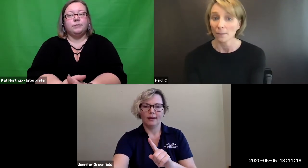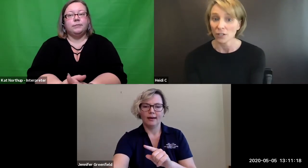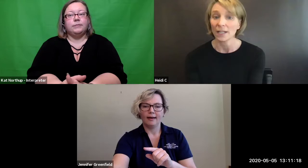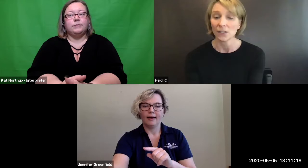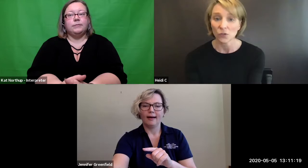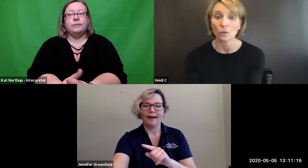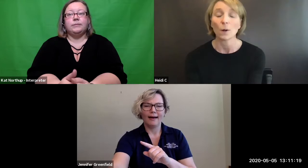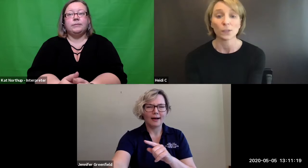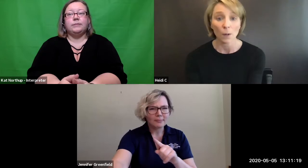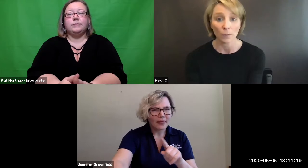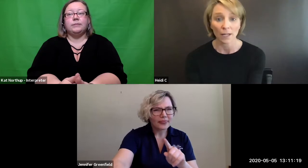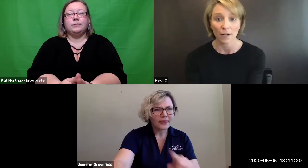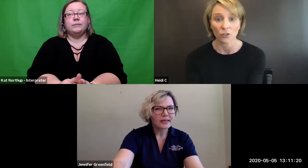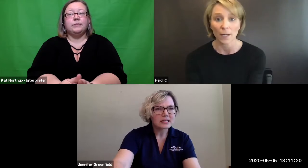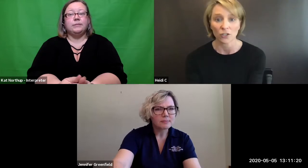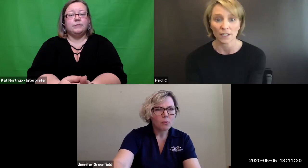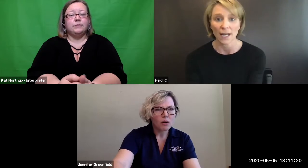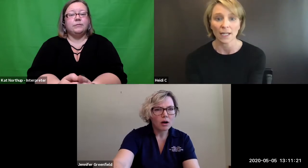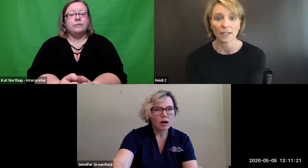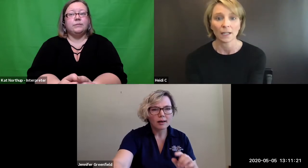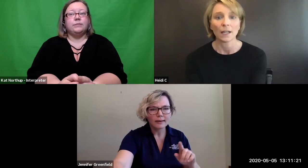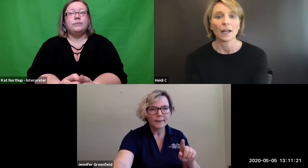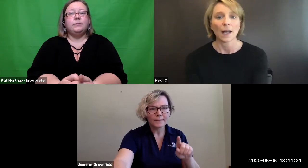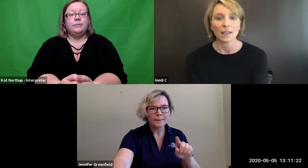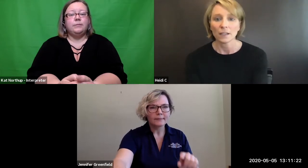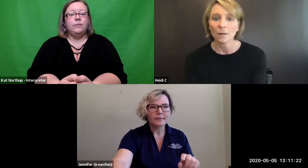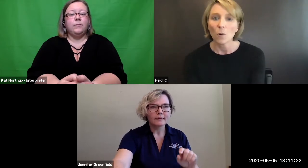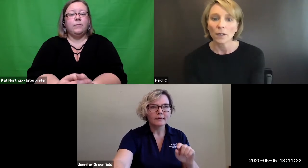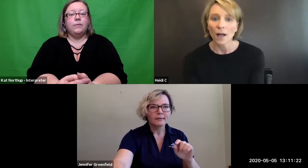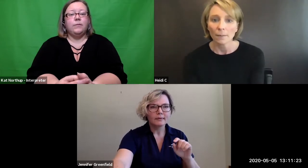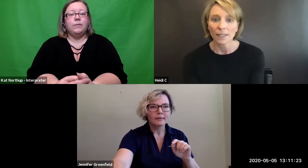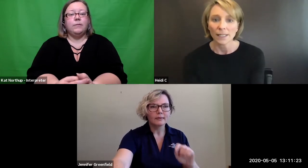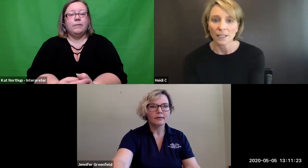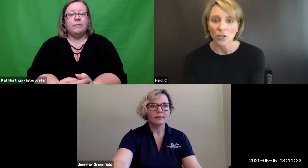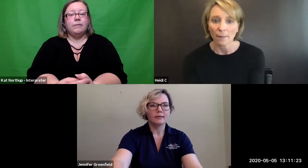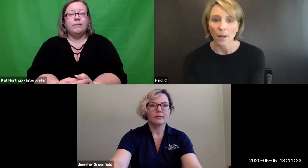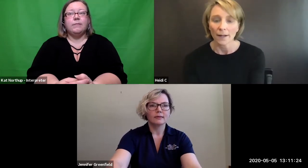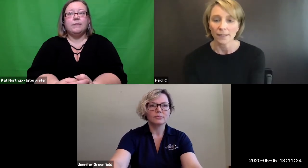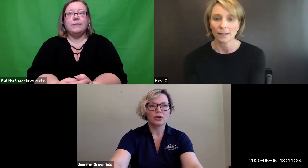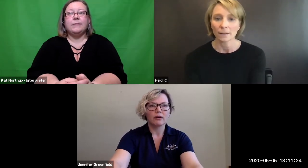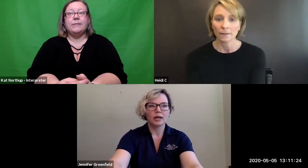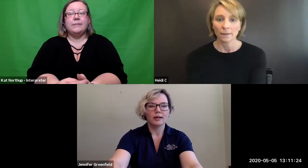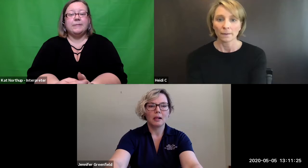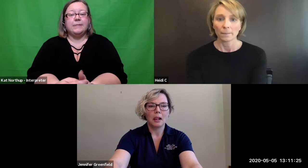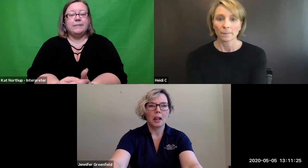An option is to postpone that graduation date. I think there are more comments in the chat